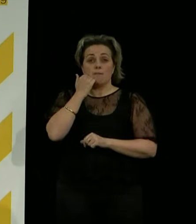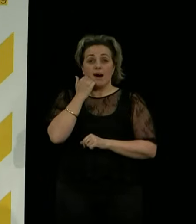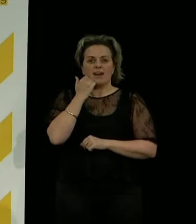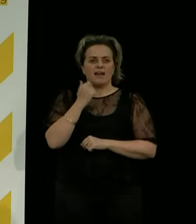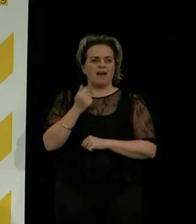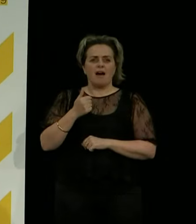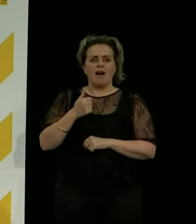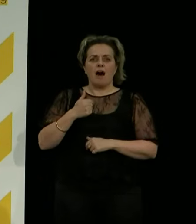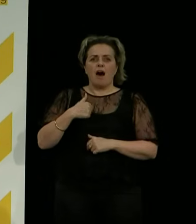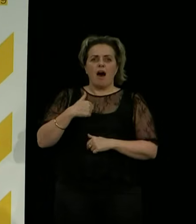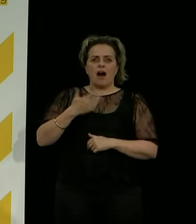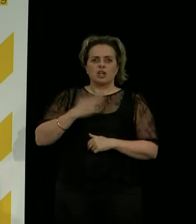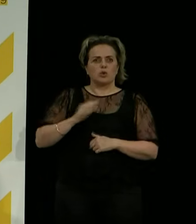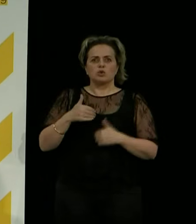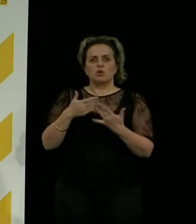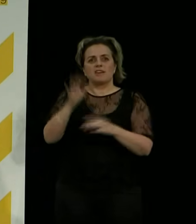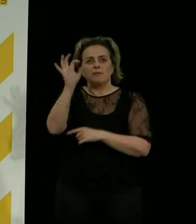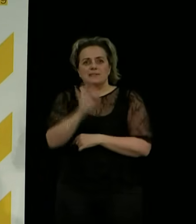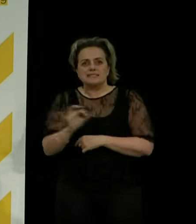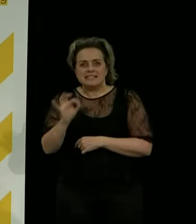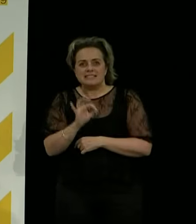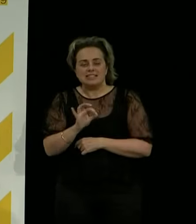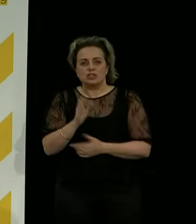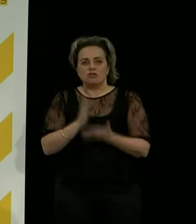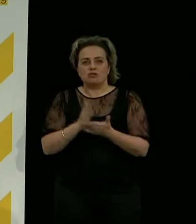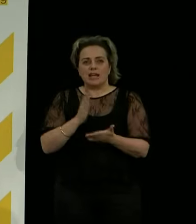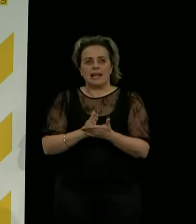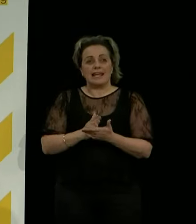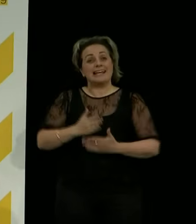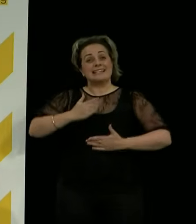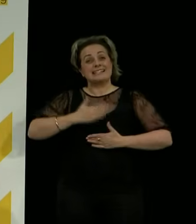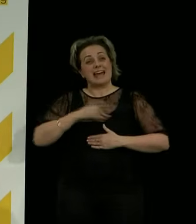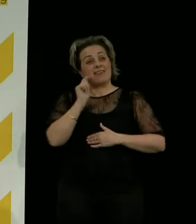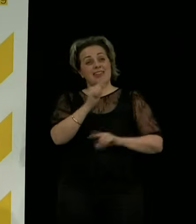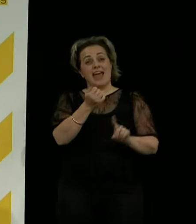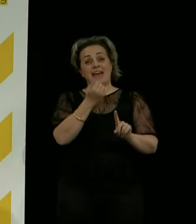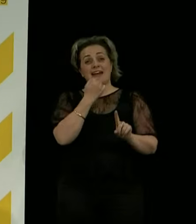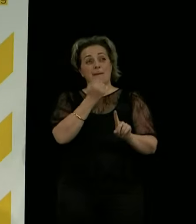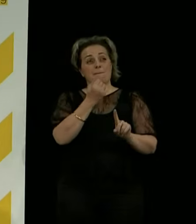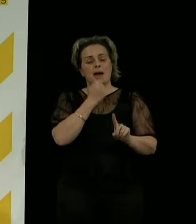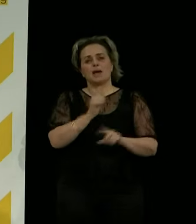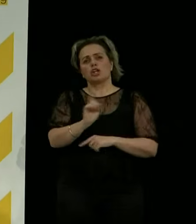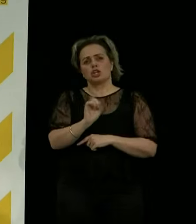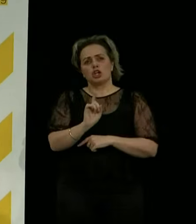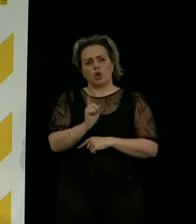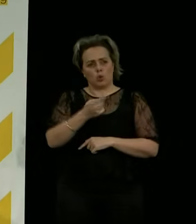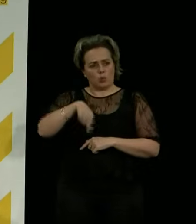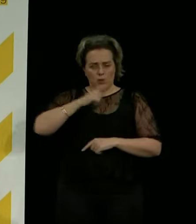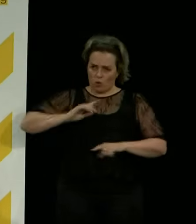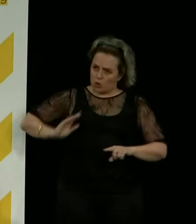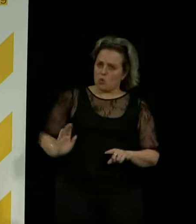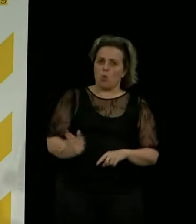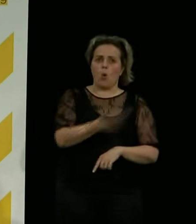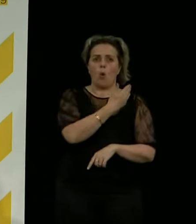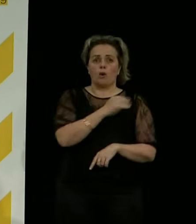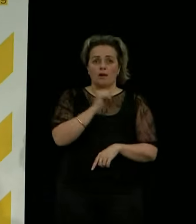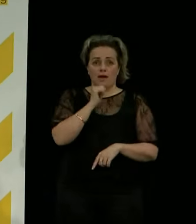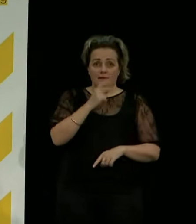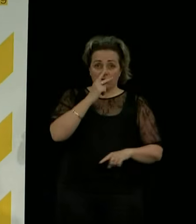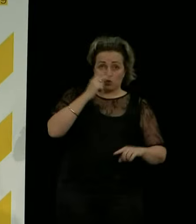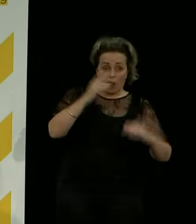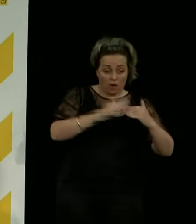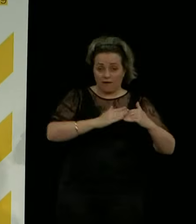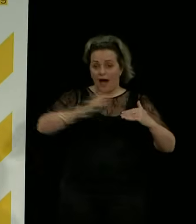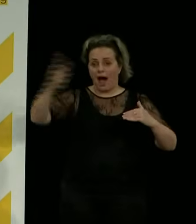want to leave any percentage that implies there is a safe number of people not to be vaccinated. We want everyone who is eligible to